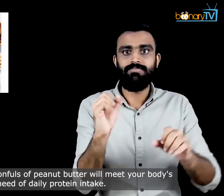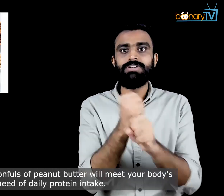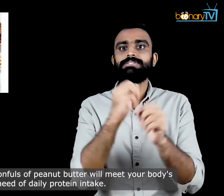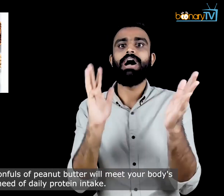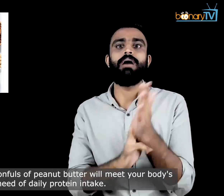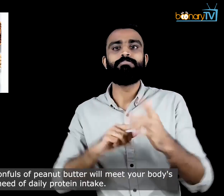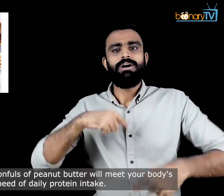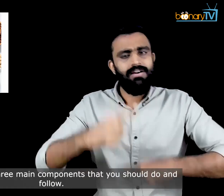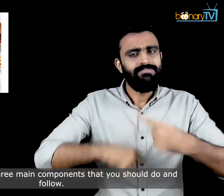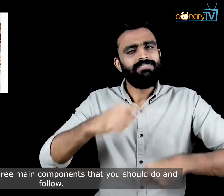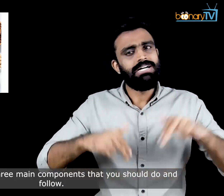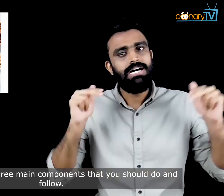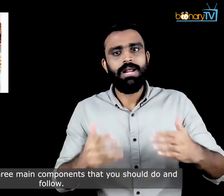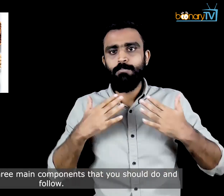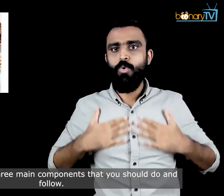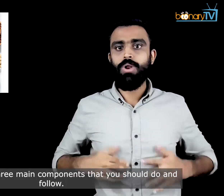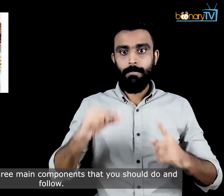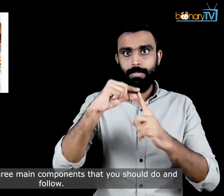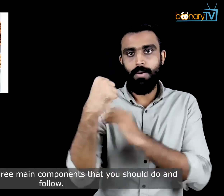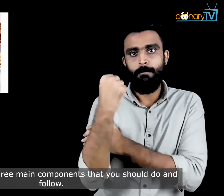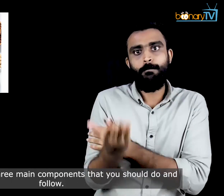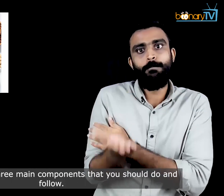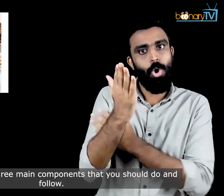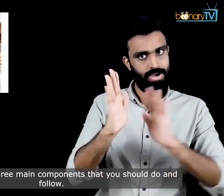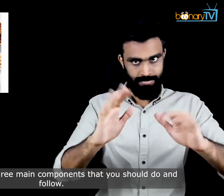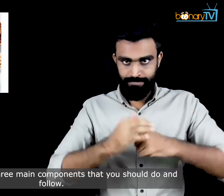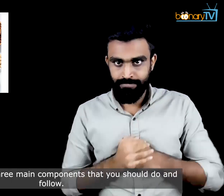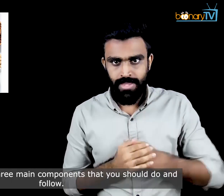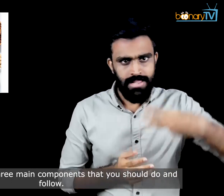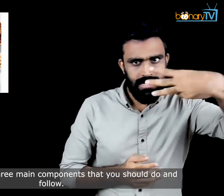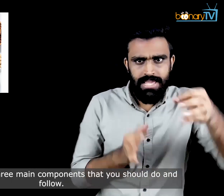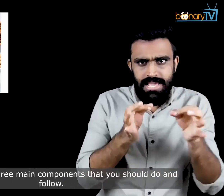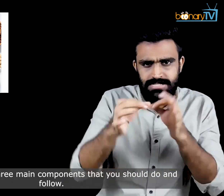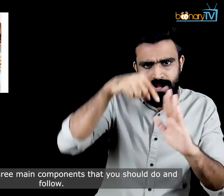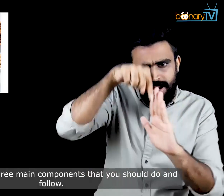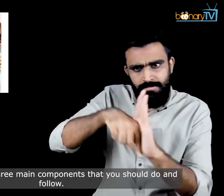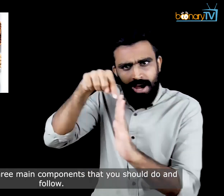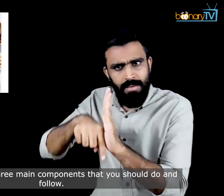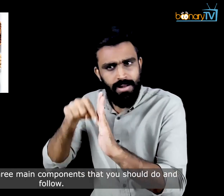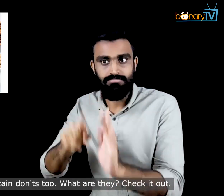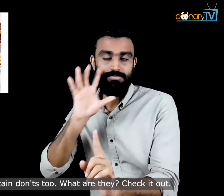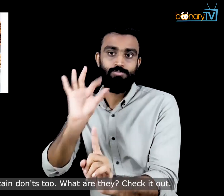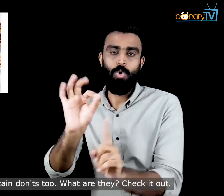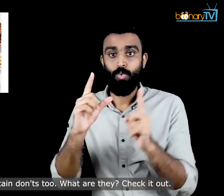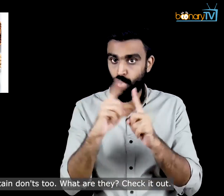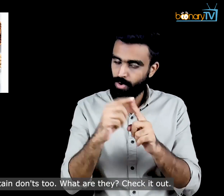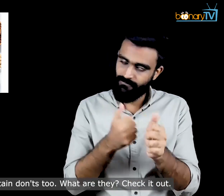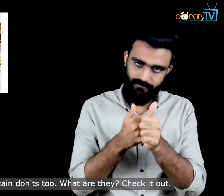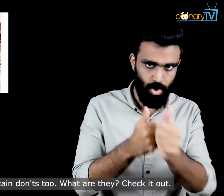these are the three main components that you should do and follow but there are certain